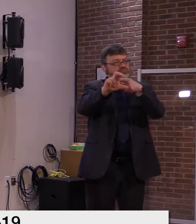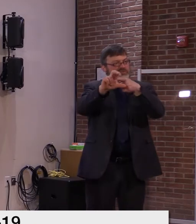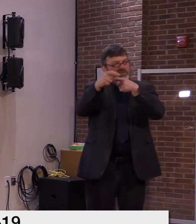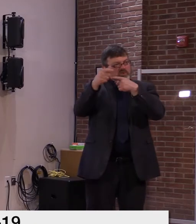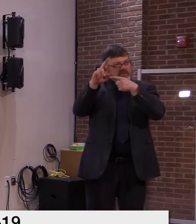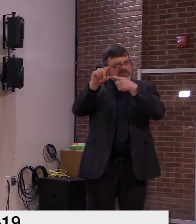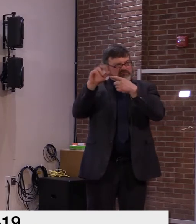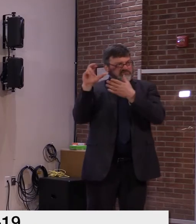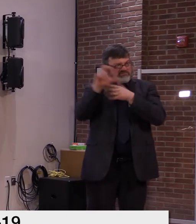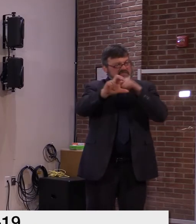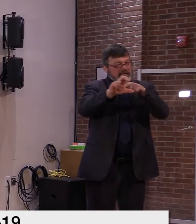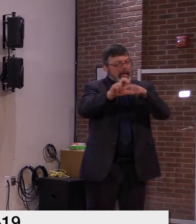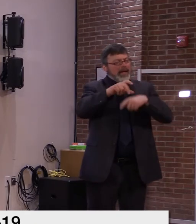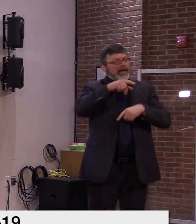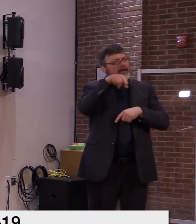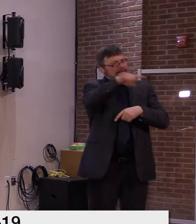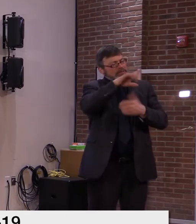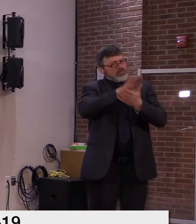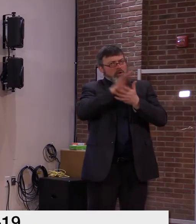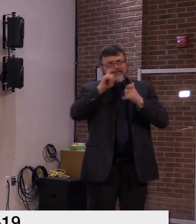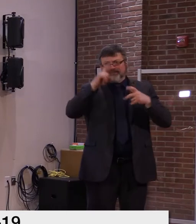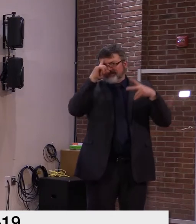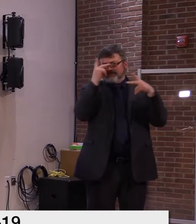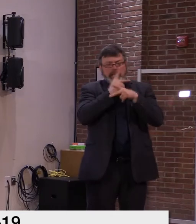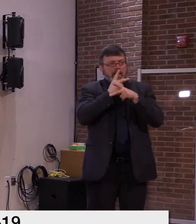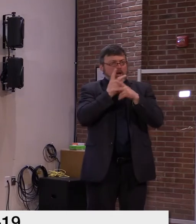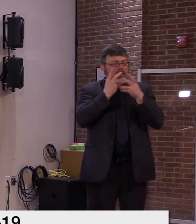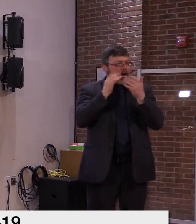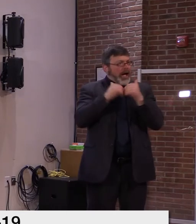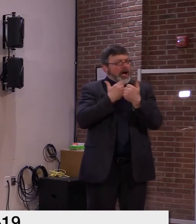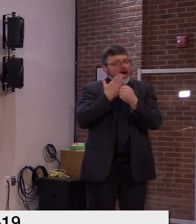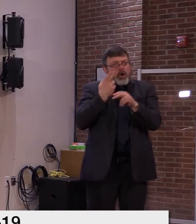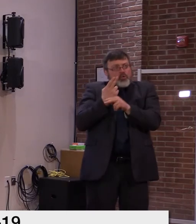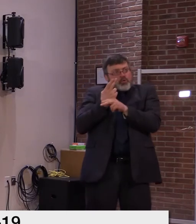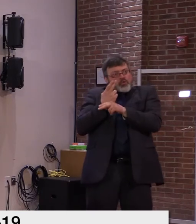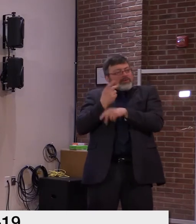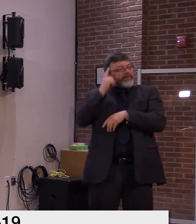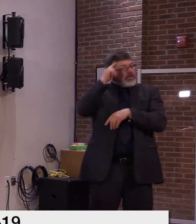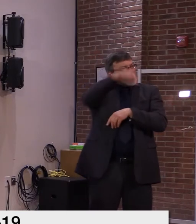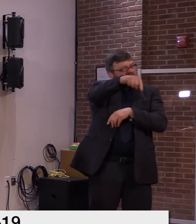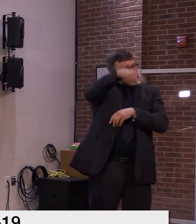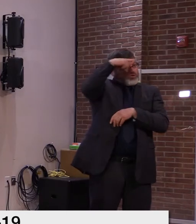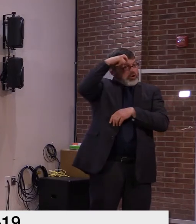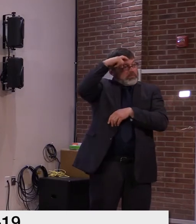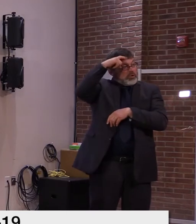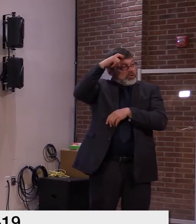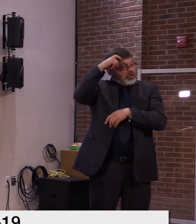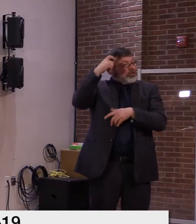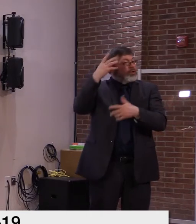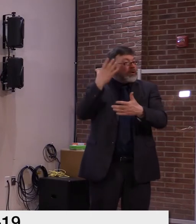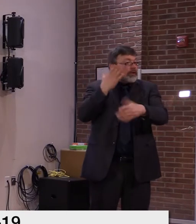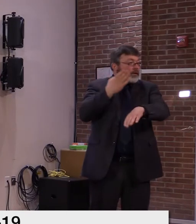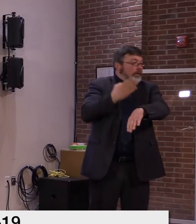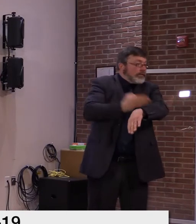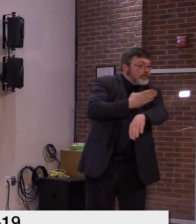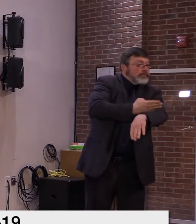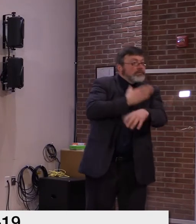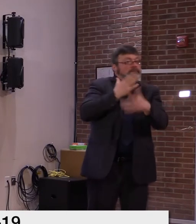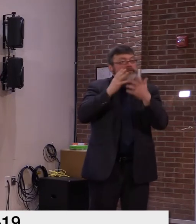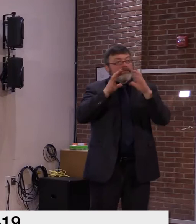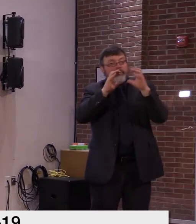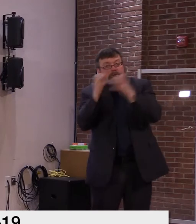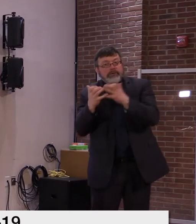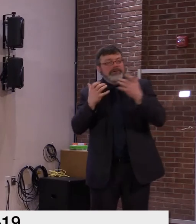At the state level, our support teams will assist districts with gathering the necessary data to inform their planning priorities. Another key function of the